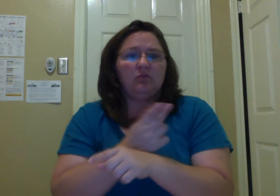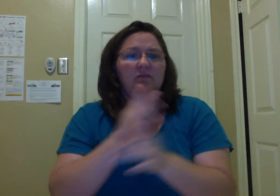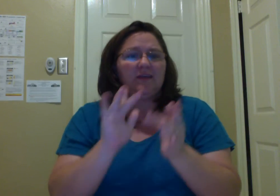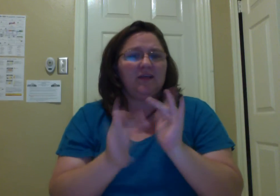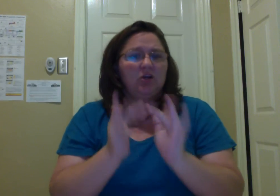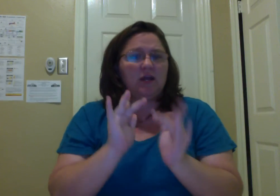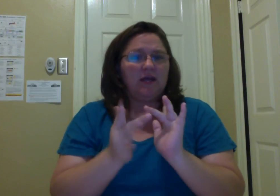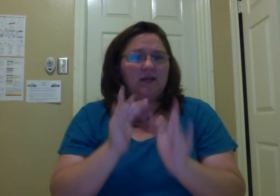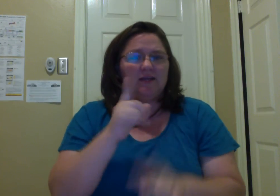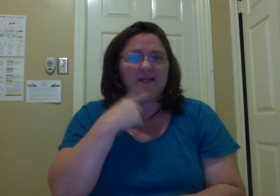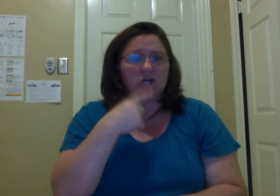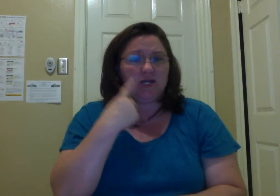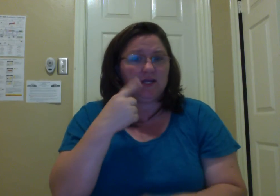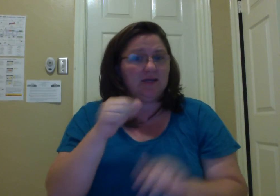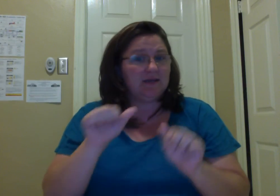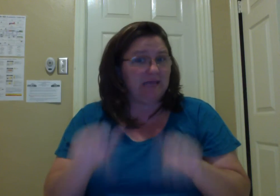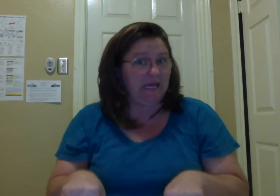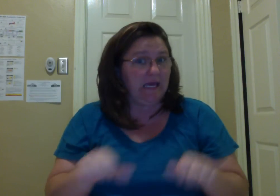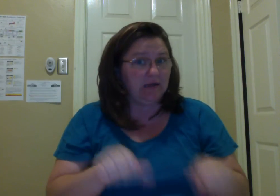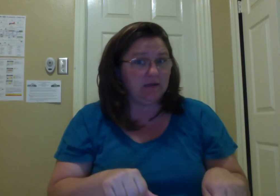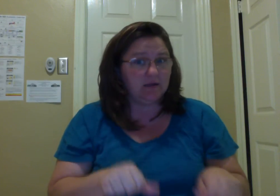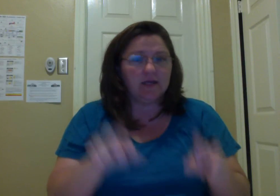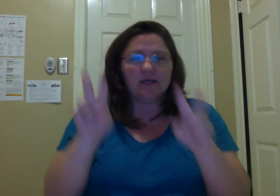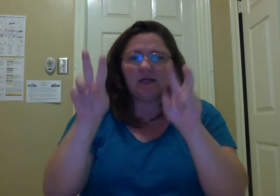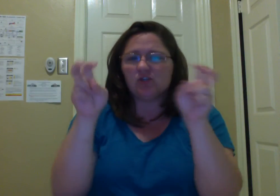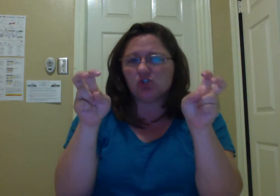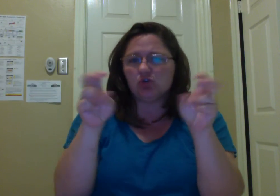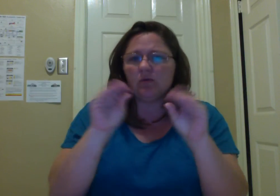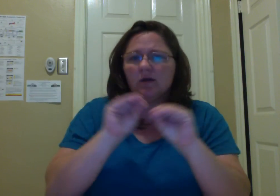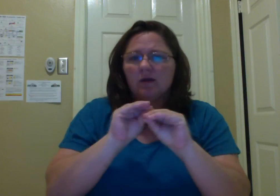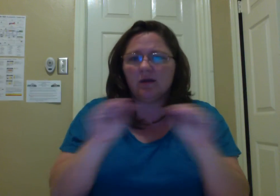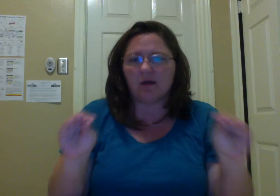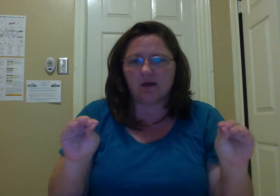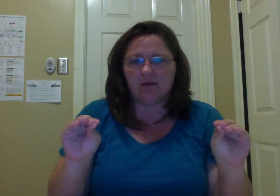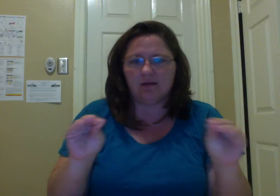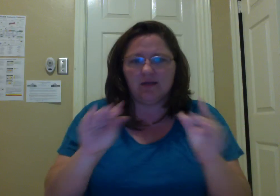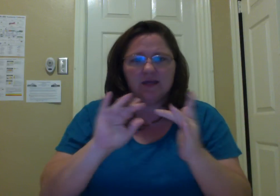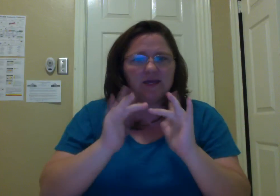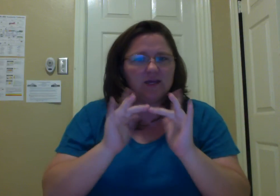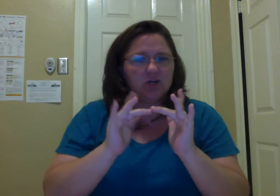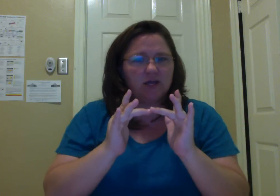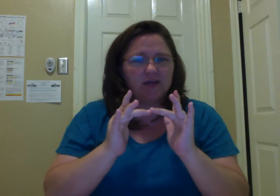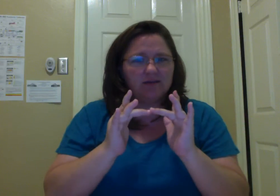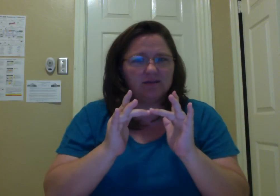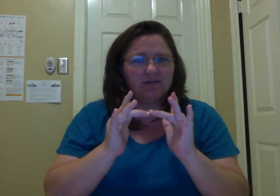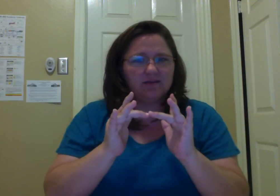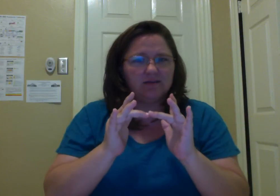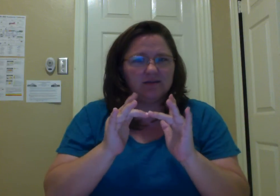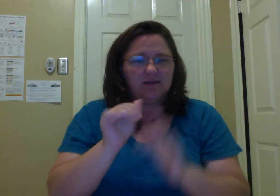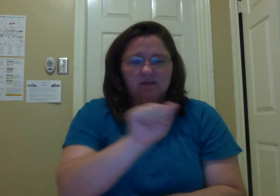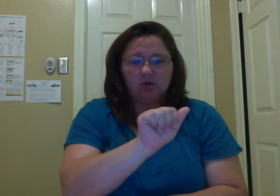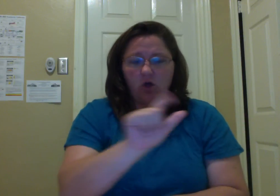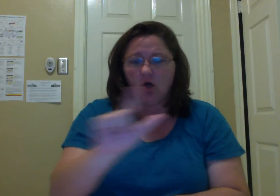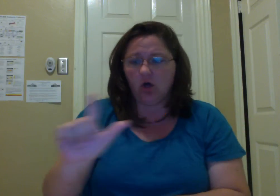use internet, hearing, can. Issue, none. Internet is